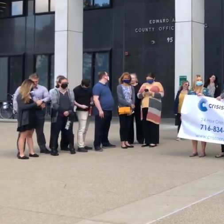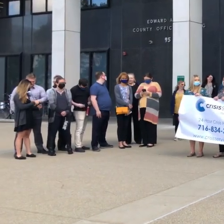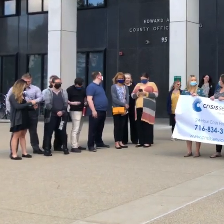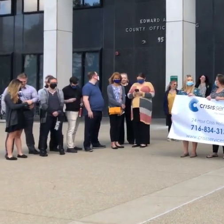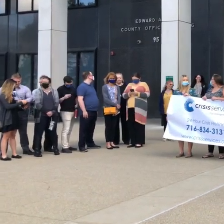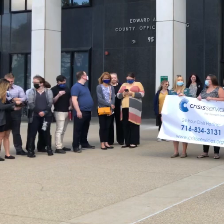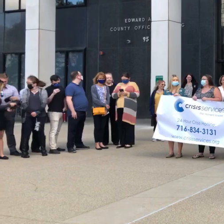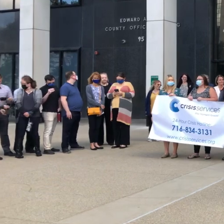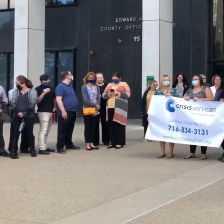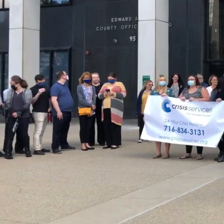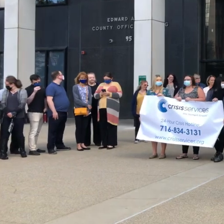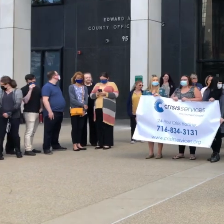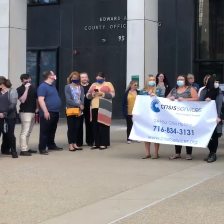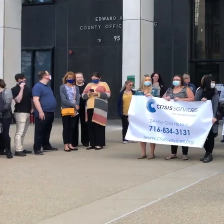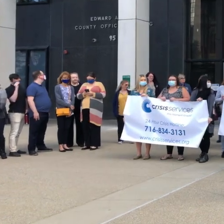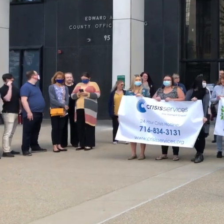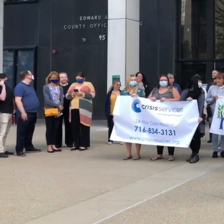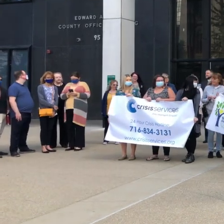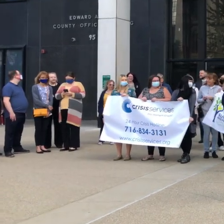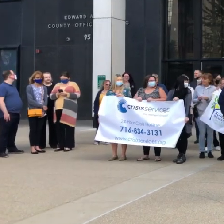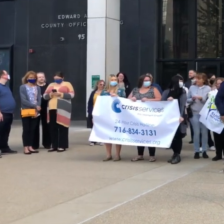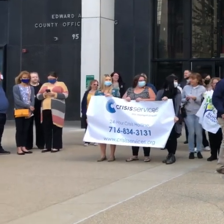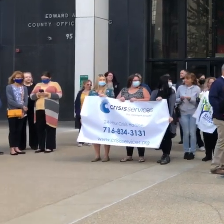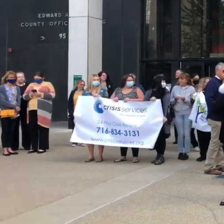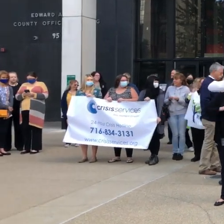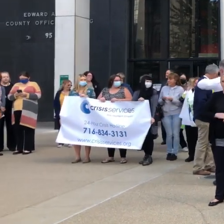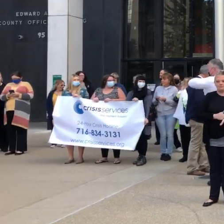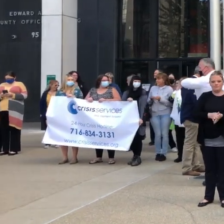Okay. Yes. Very good.